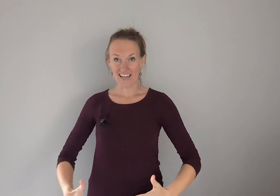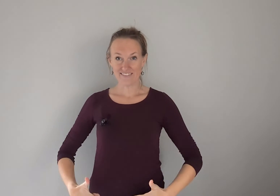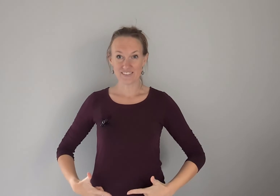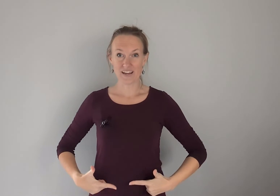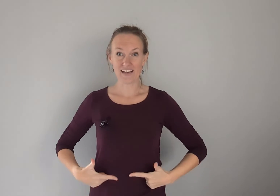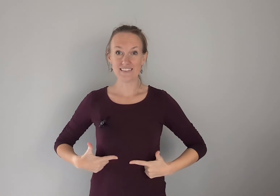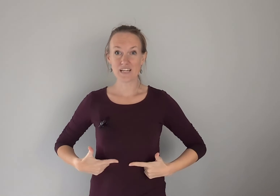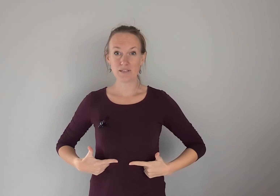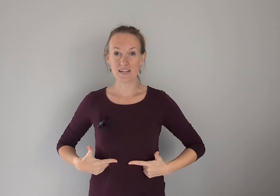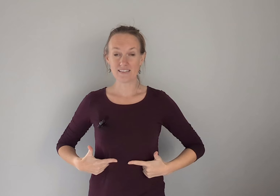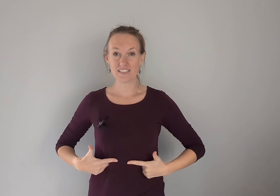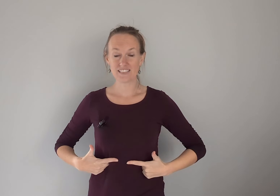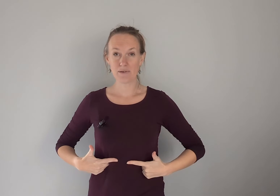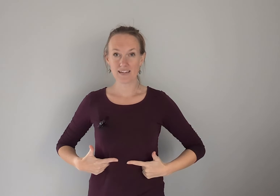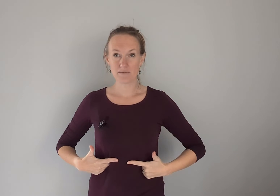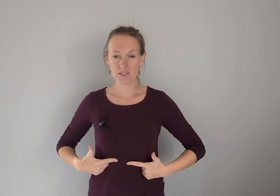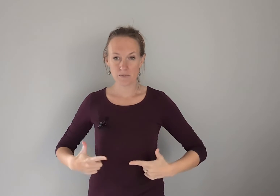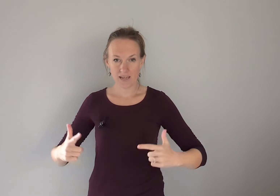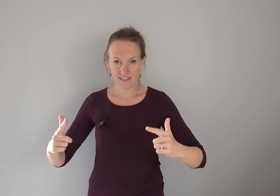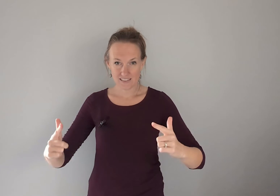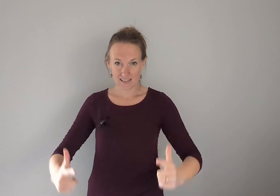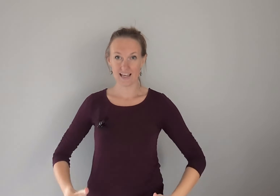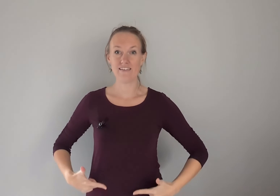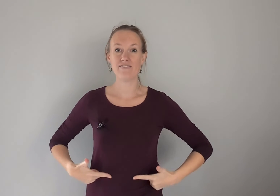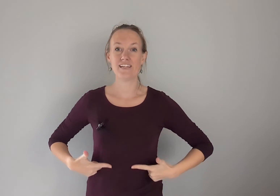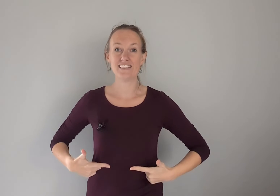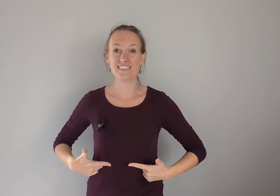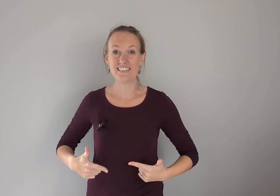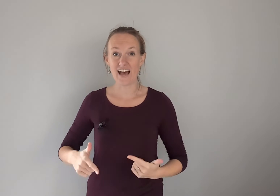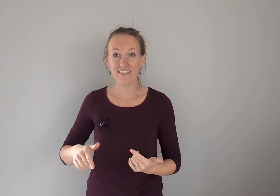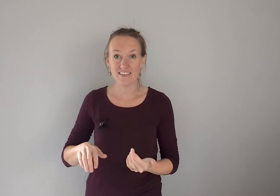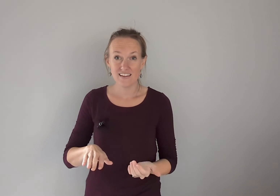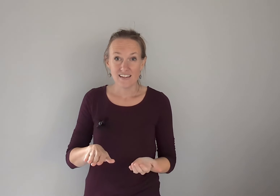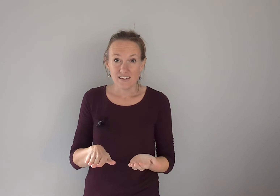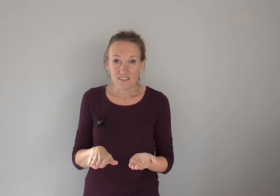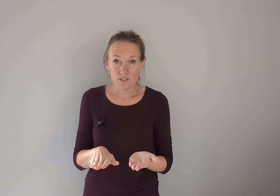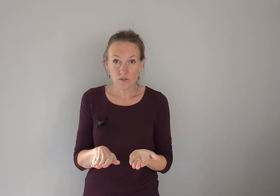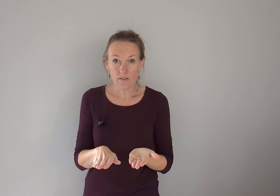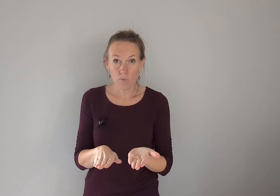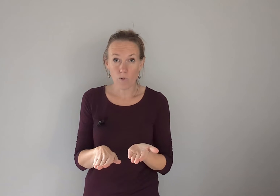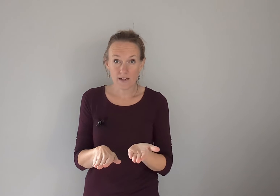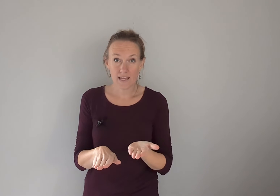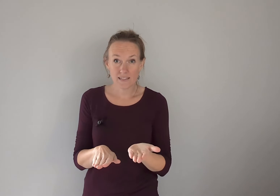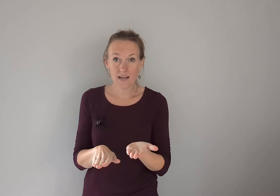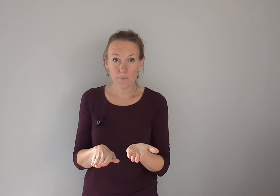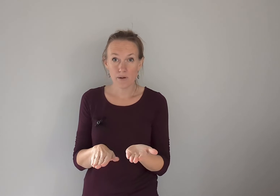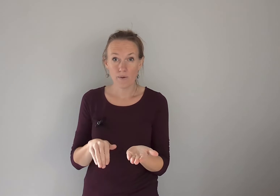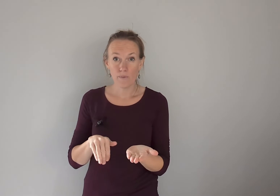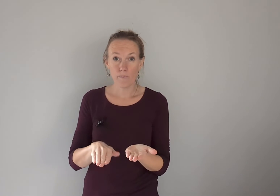life. So L's coming down to your stomach and up to your rib cage. Life is death. So you have one hand up,